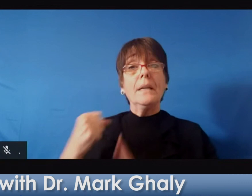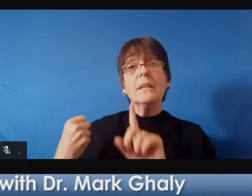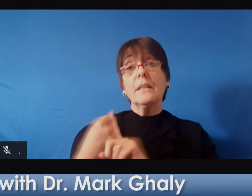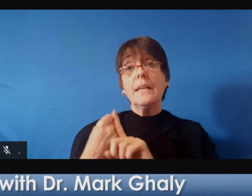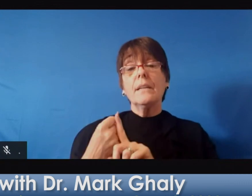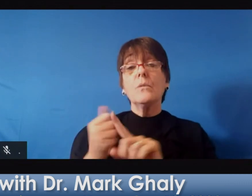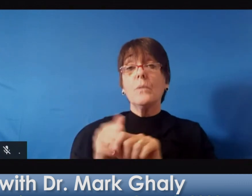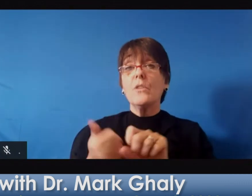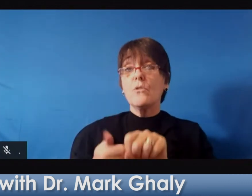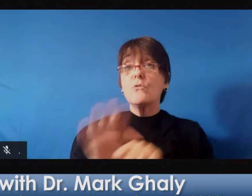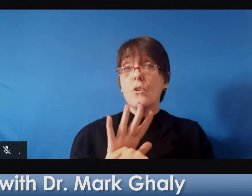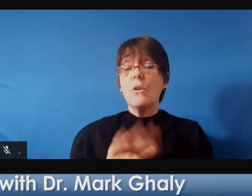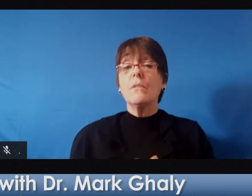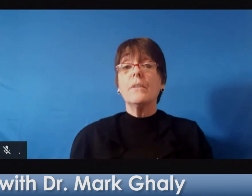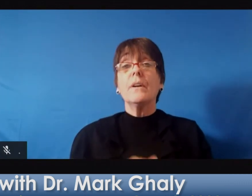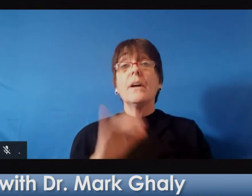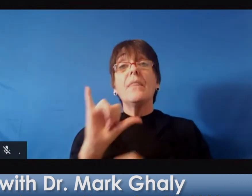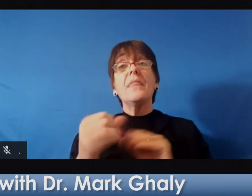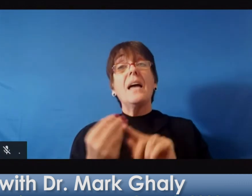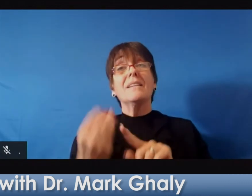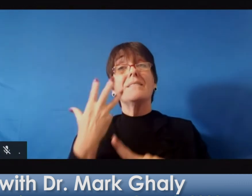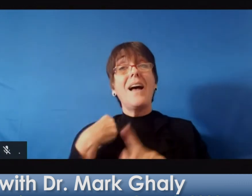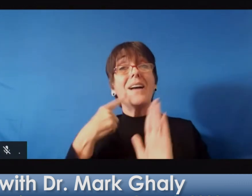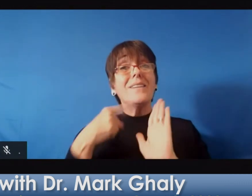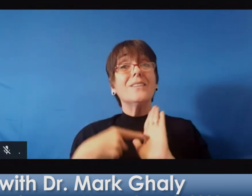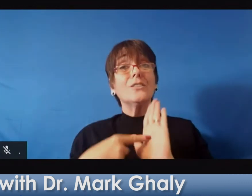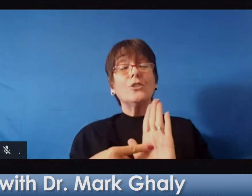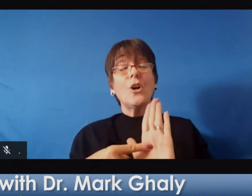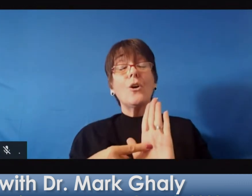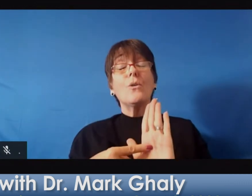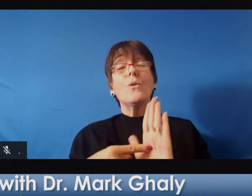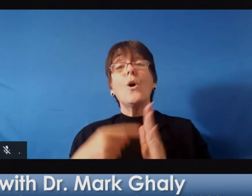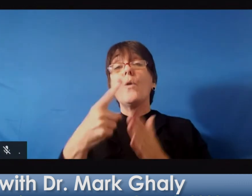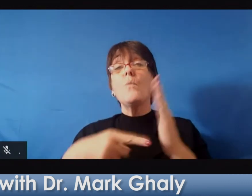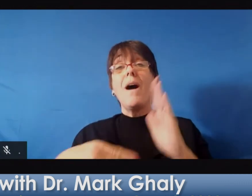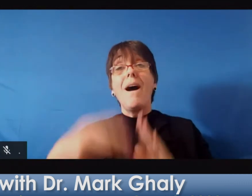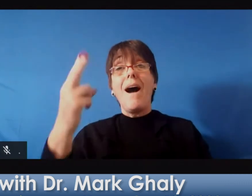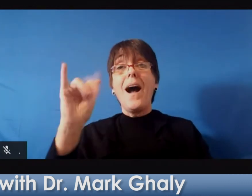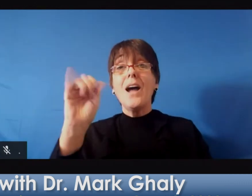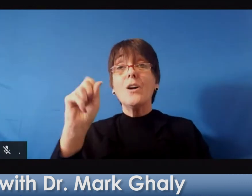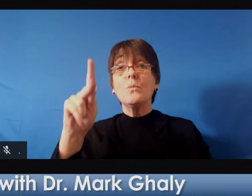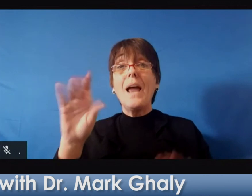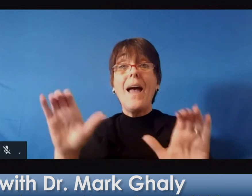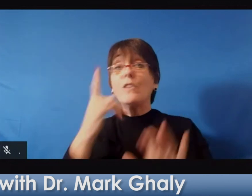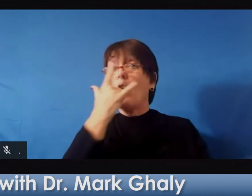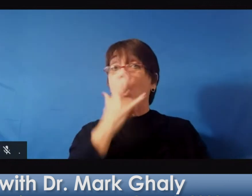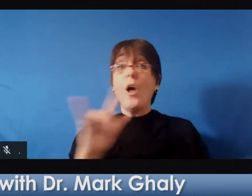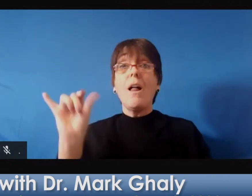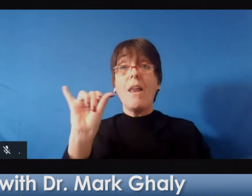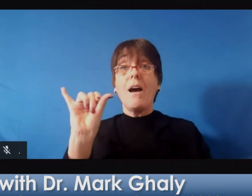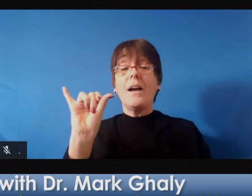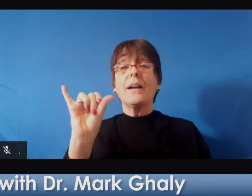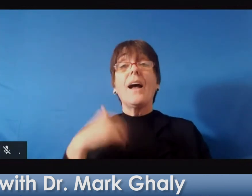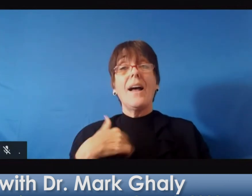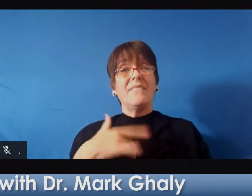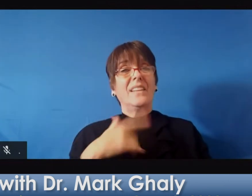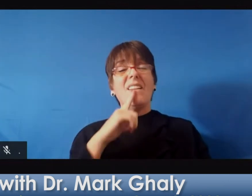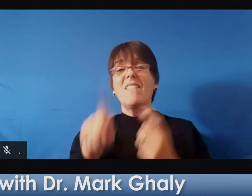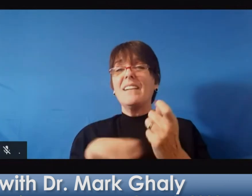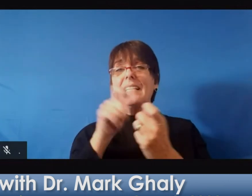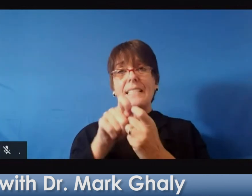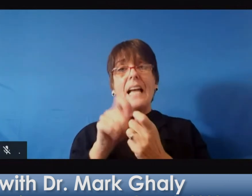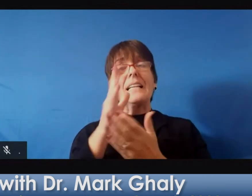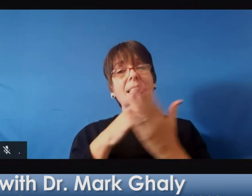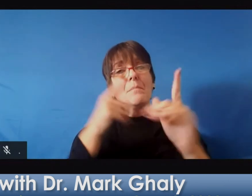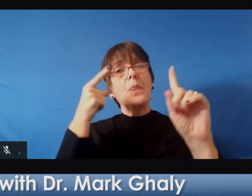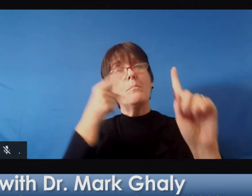COVID. The slide that I showed earlier showing what high-risk activities look like, I think are exactly some of the points